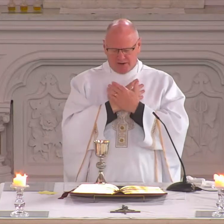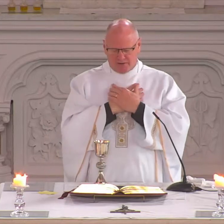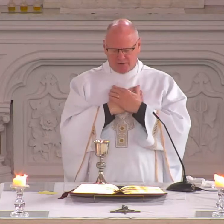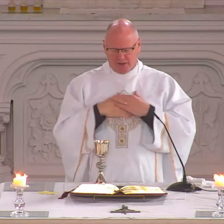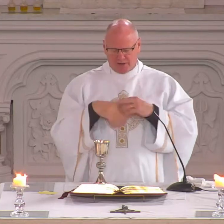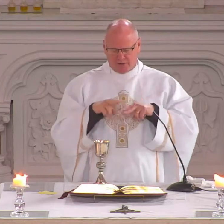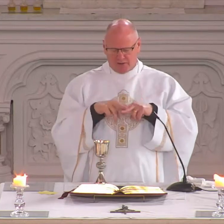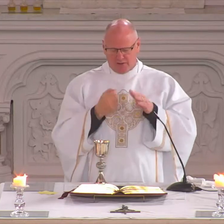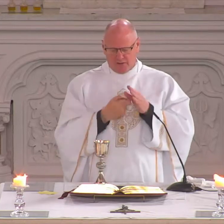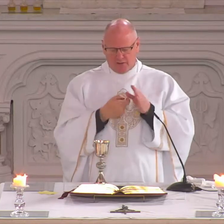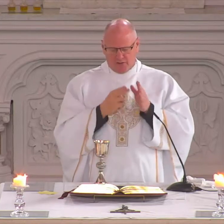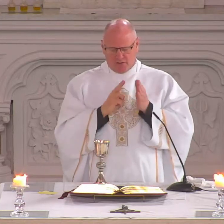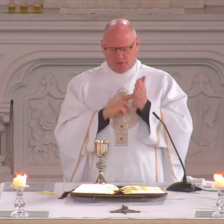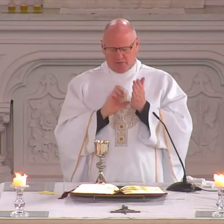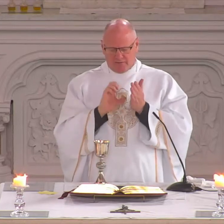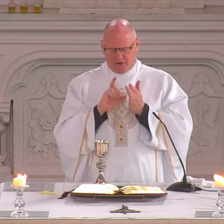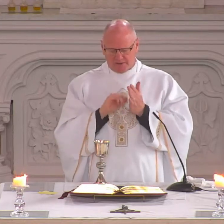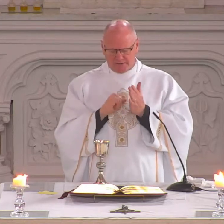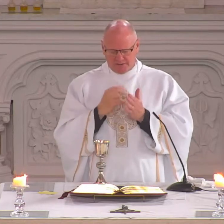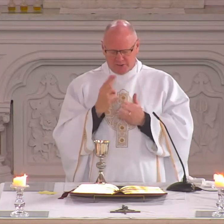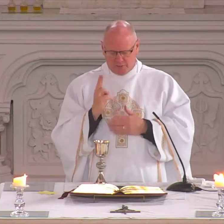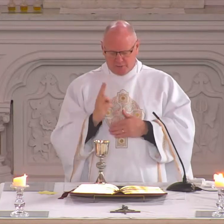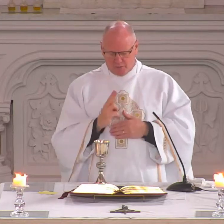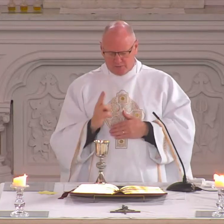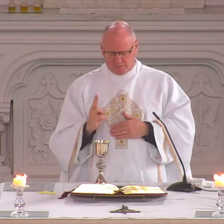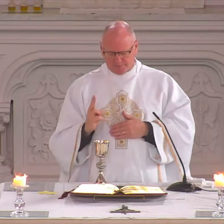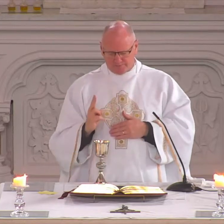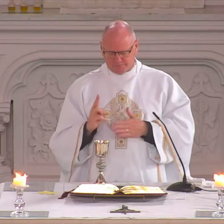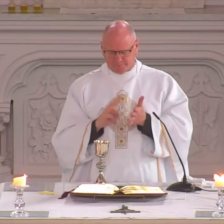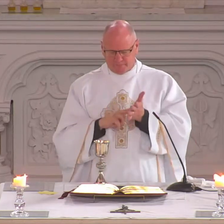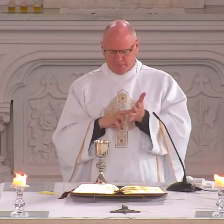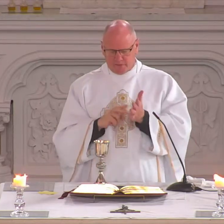charity together with Francis, our Pope,